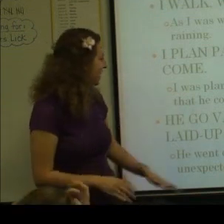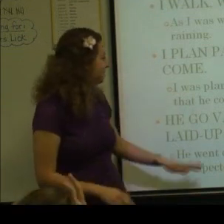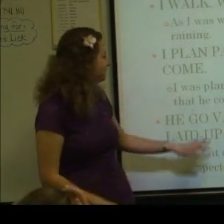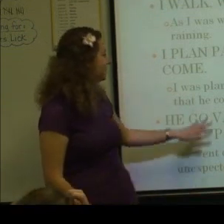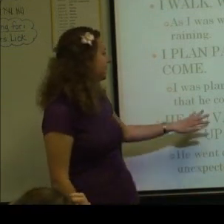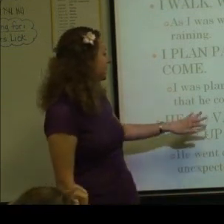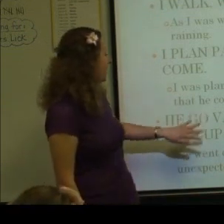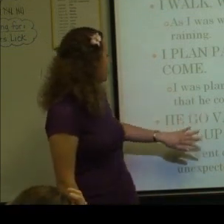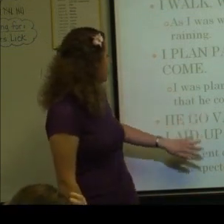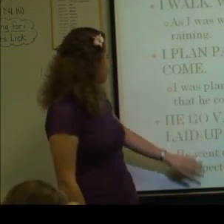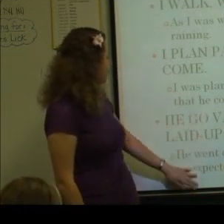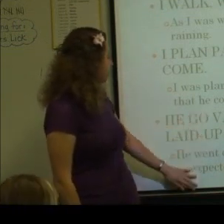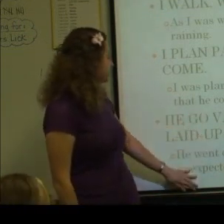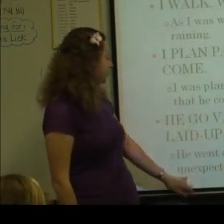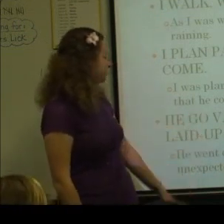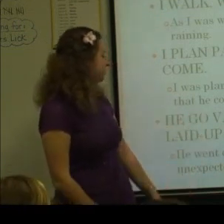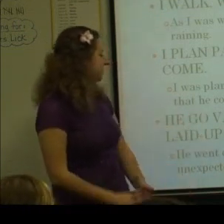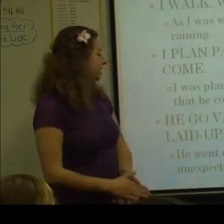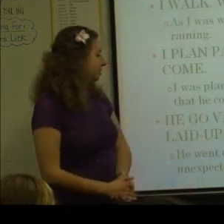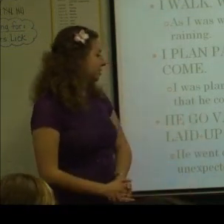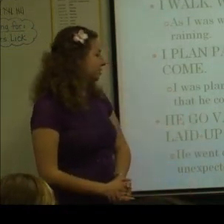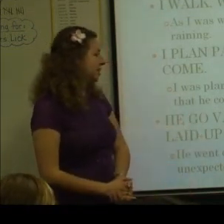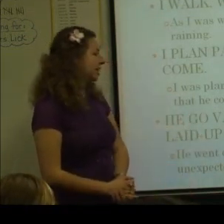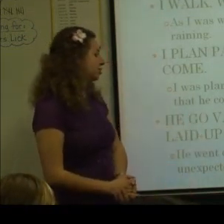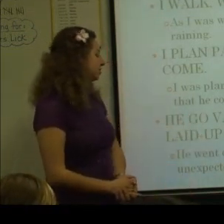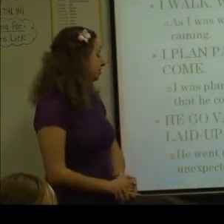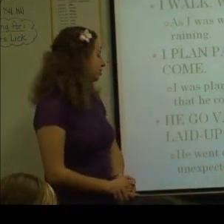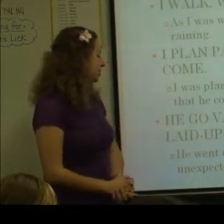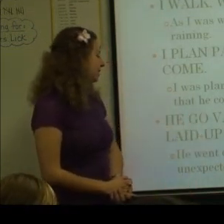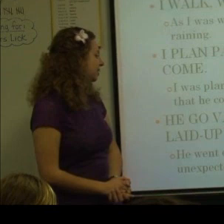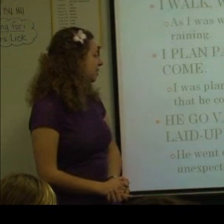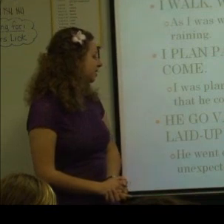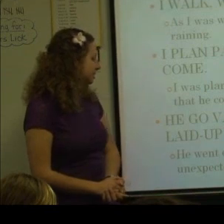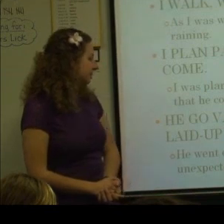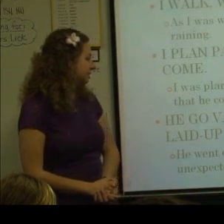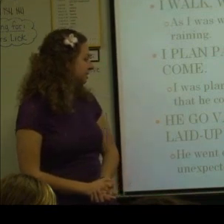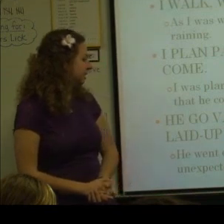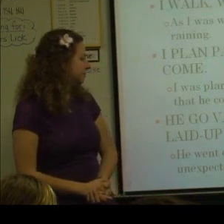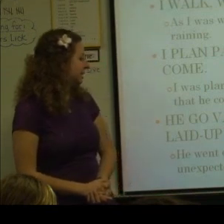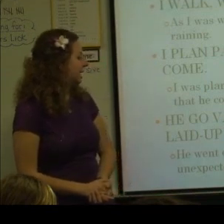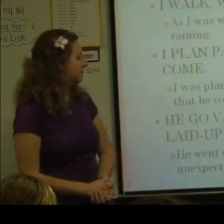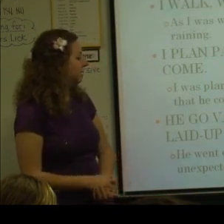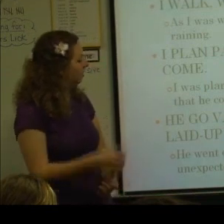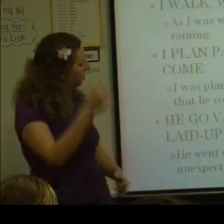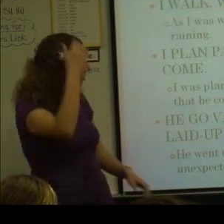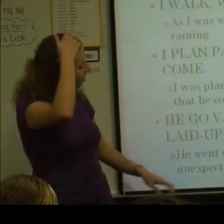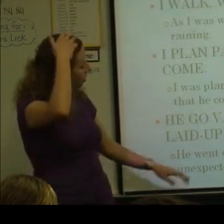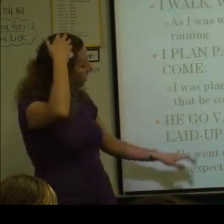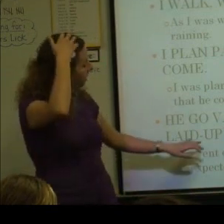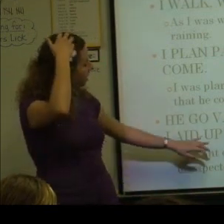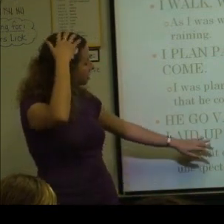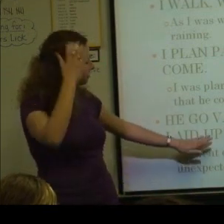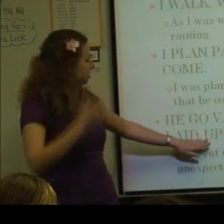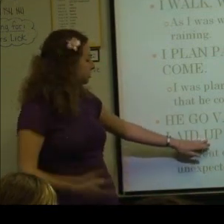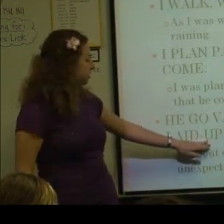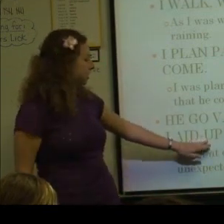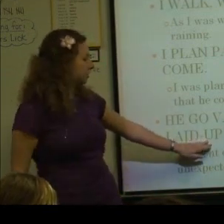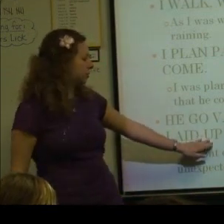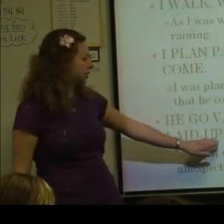Okay, and then this one, he went on vacation for a week and unexpectedly became ill. Okay, actually for this one that I'm going